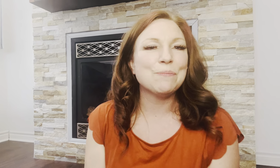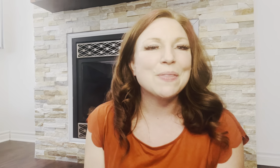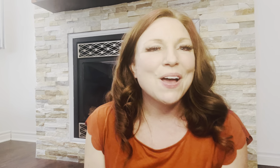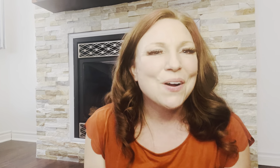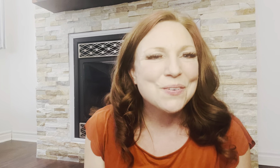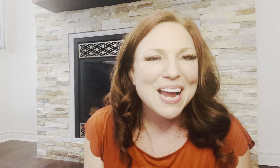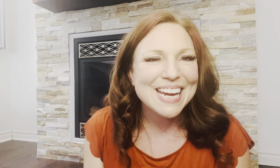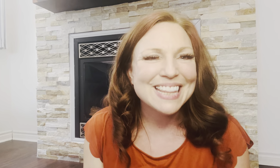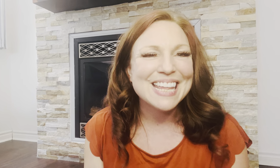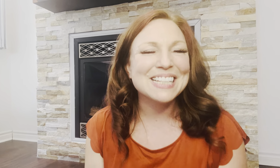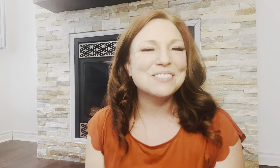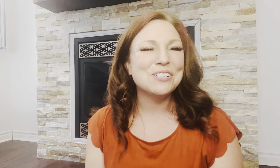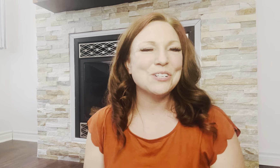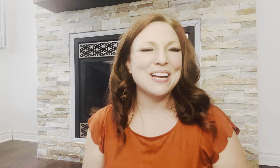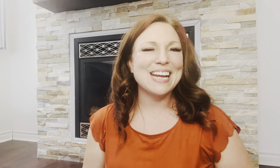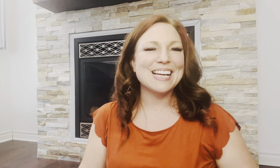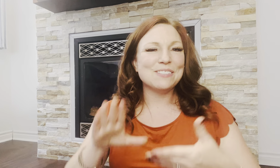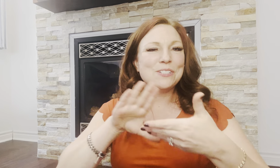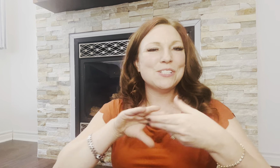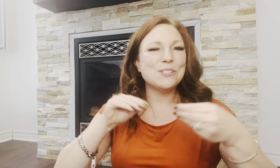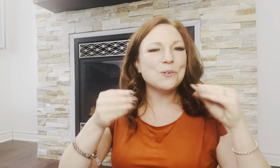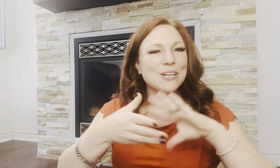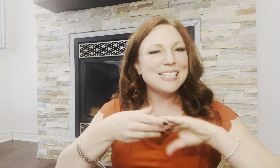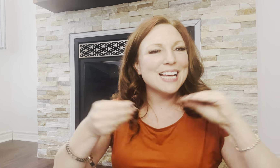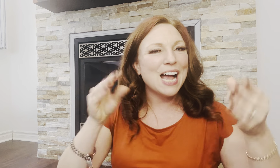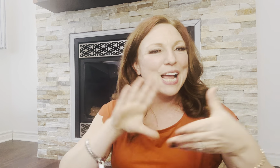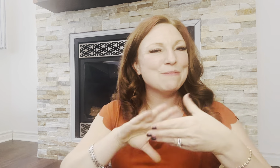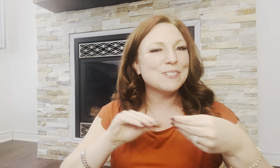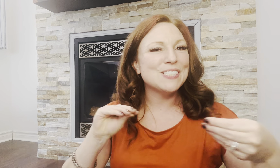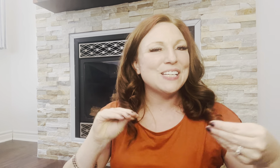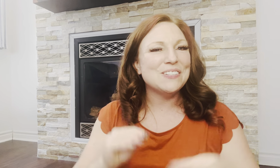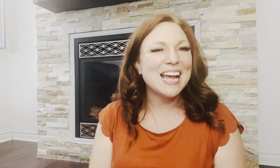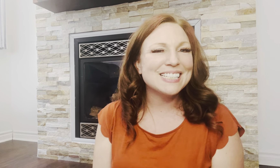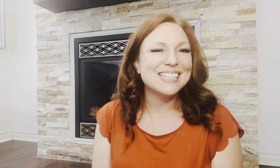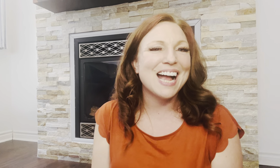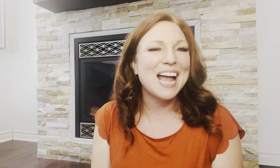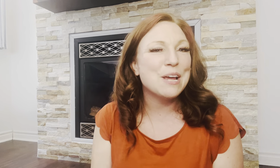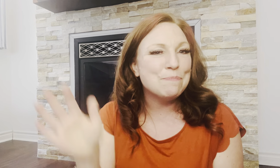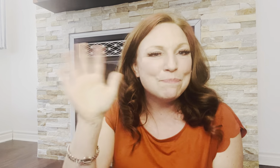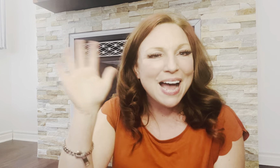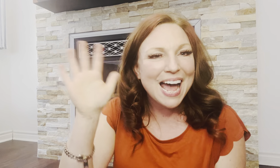All right, thanks for joining us for story time. We'll see you next time. Bye.